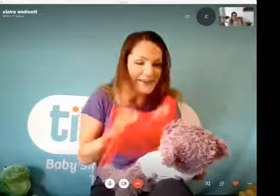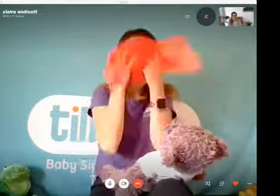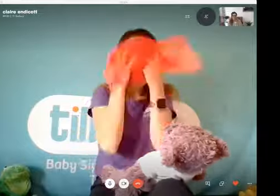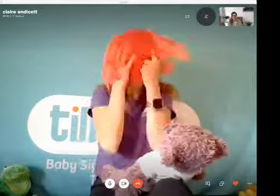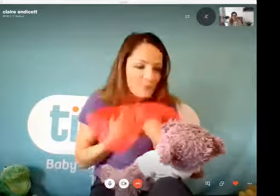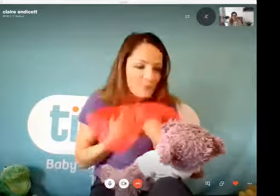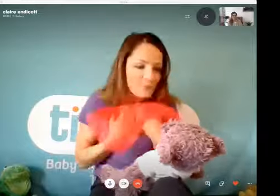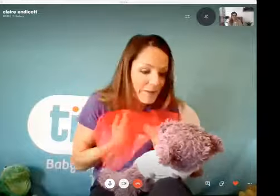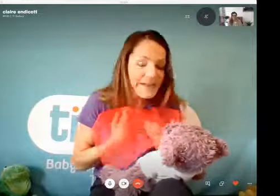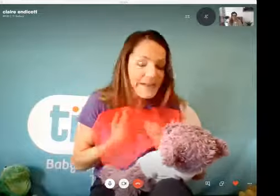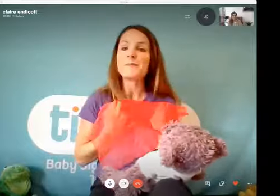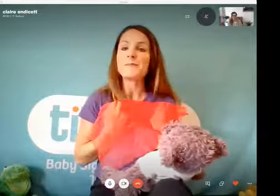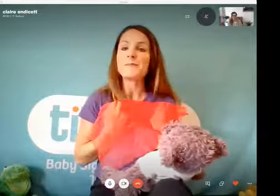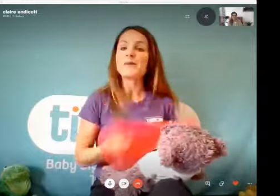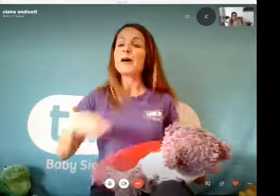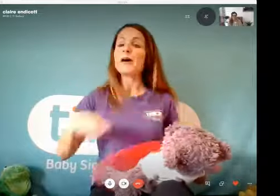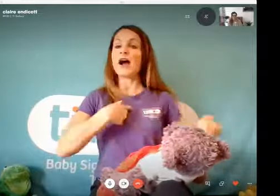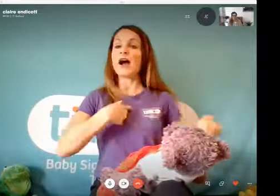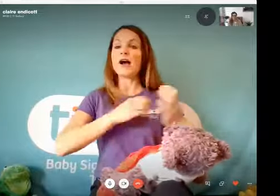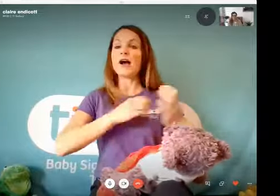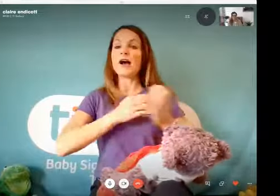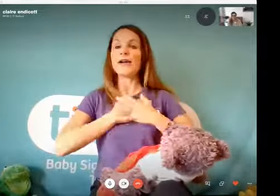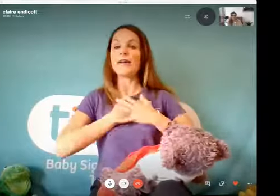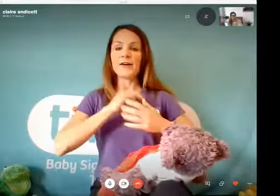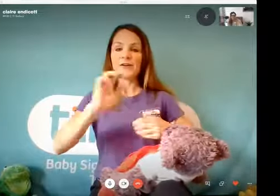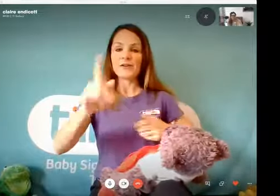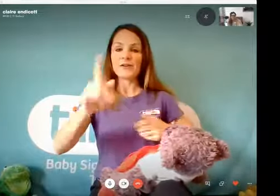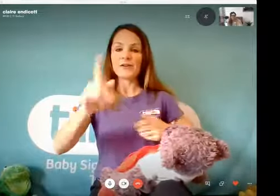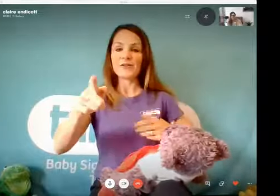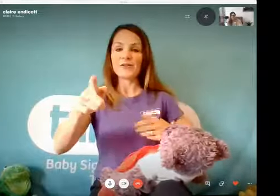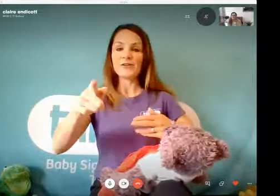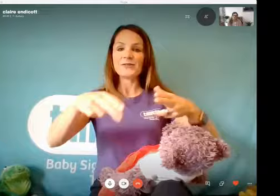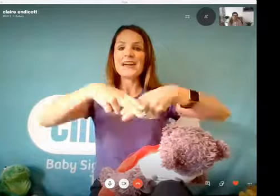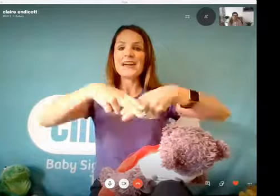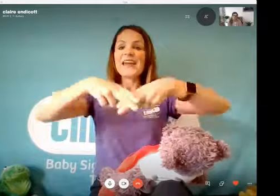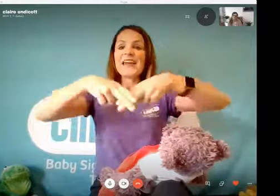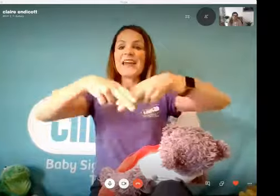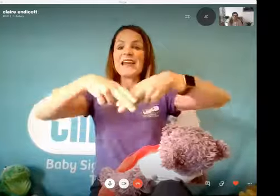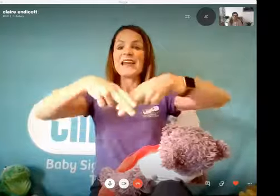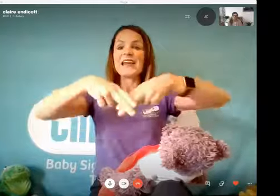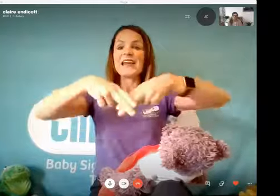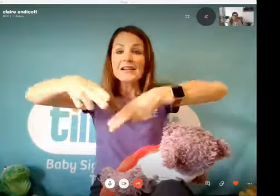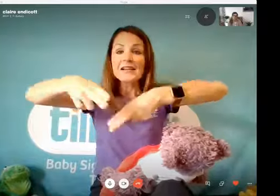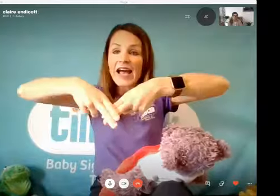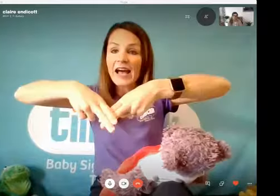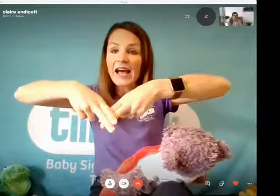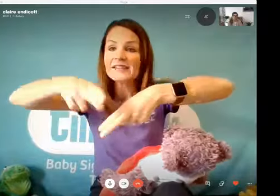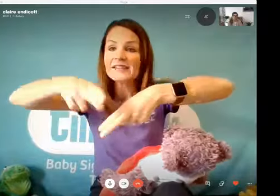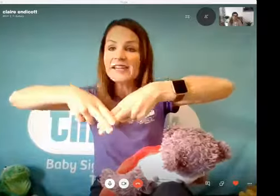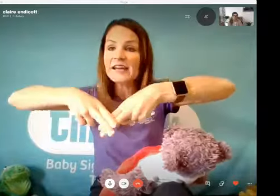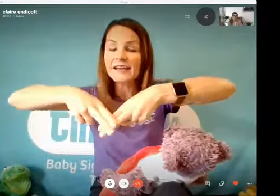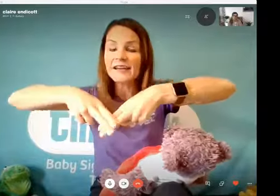Peekaboo, peekaboo, I love you. Daddy! Daddy, daddy,